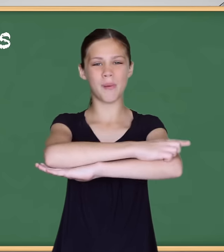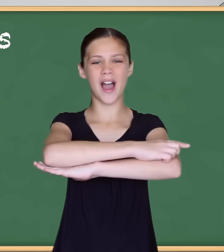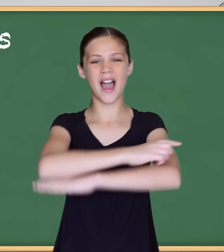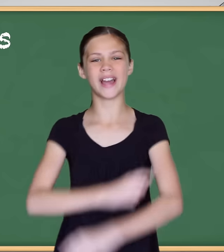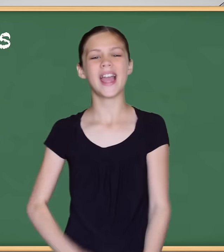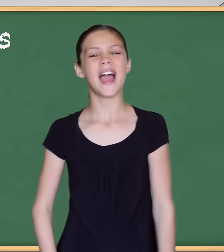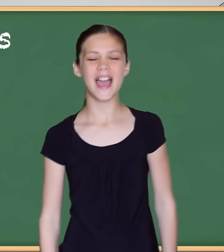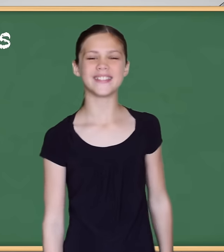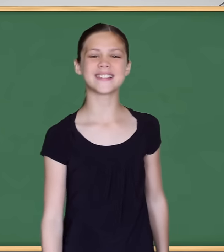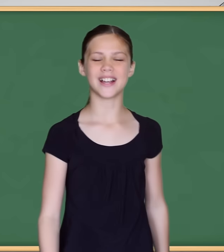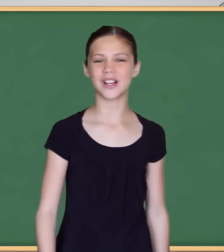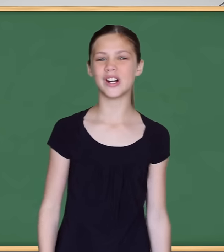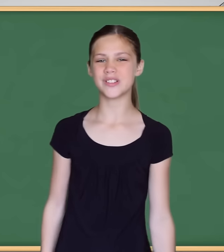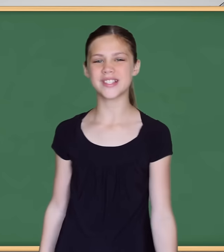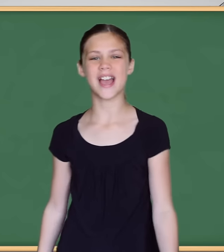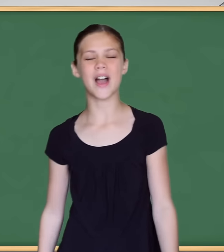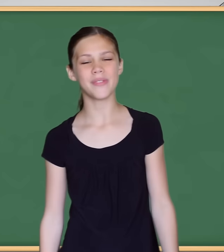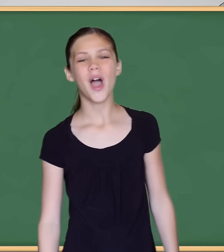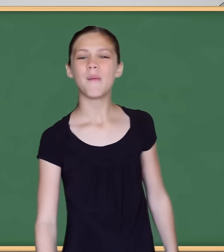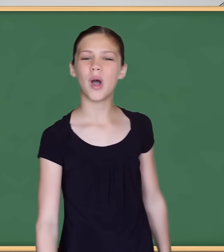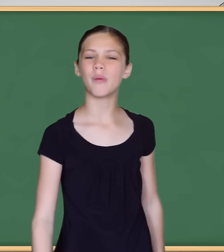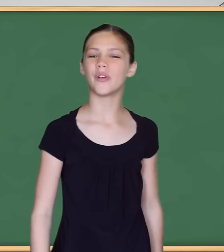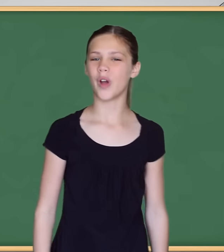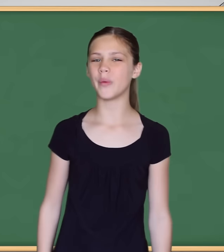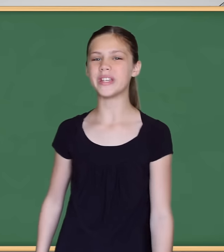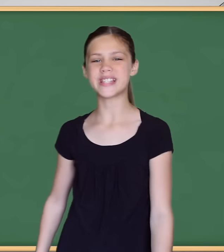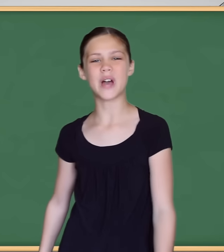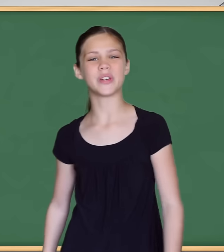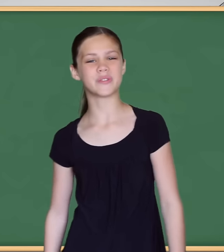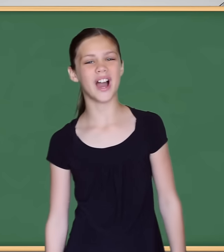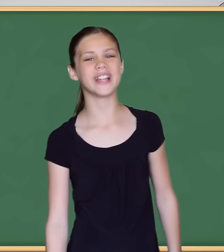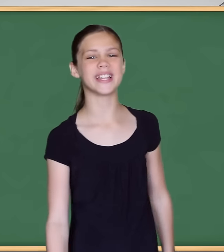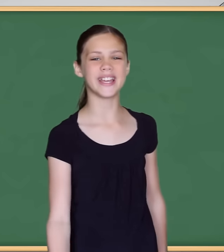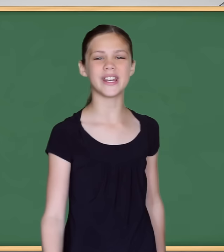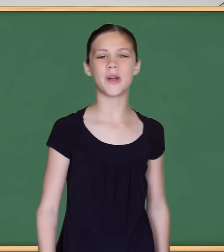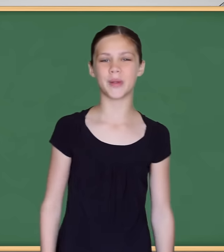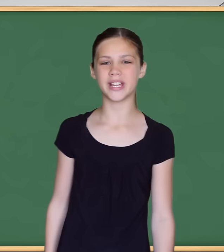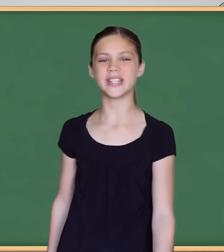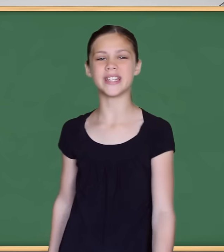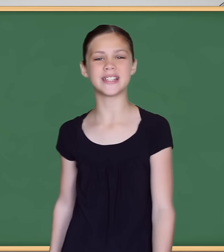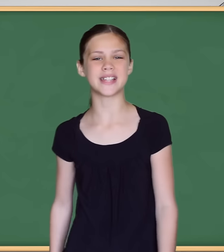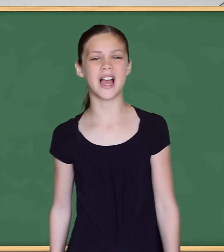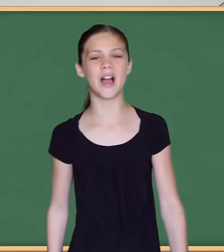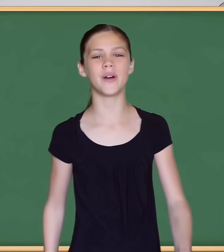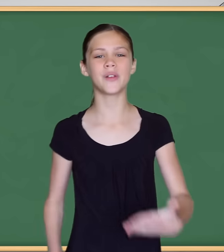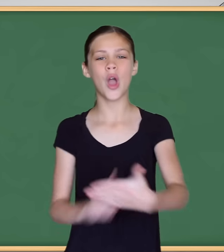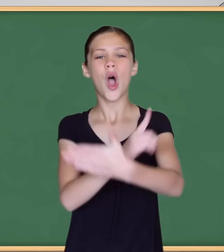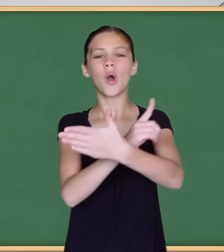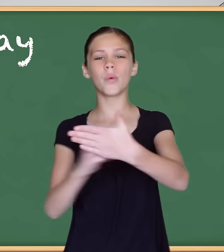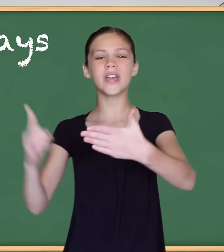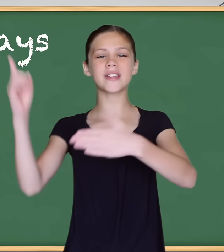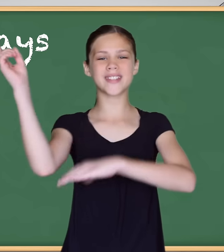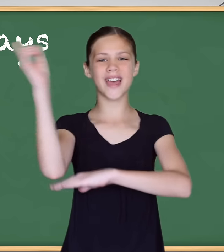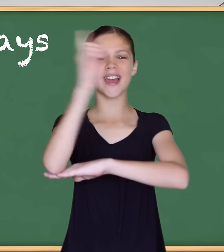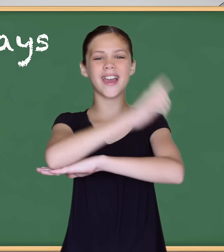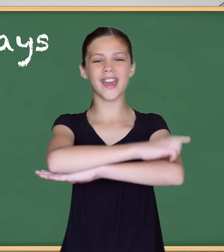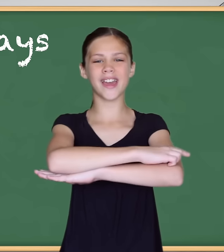by and the sun goes down. But we're always having fun in our pretty town. Weekdays,